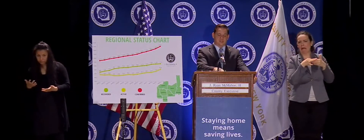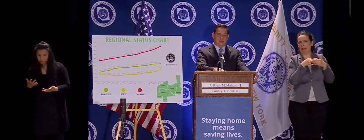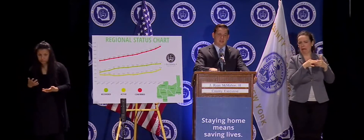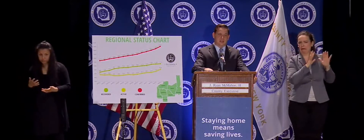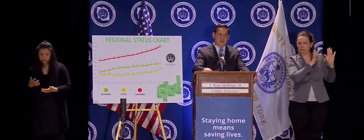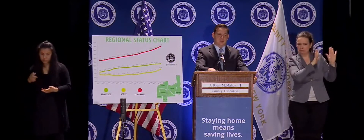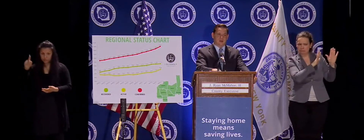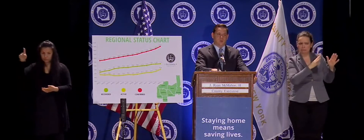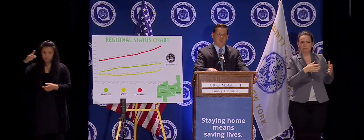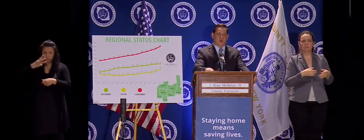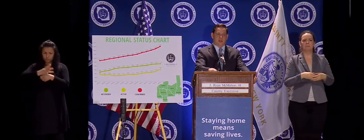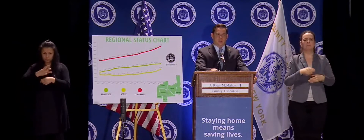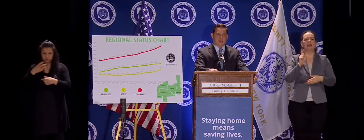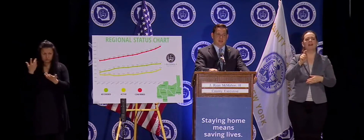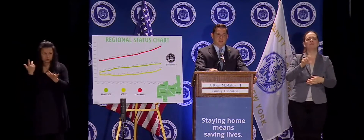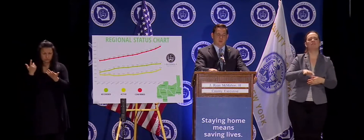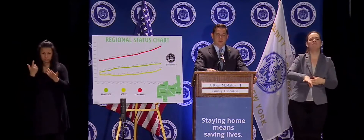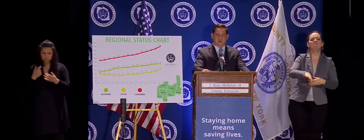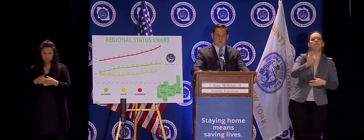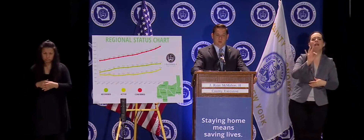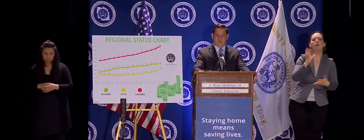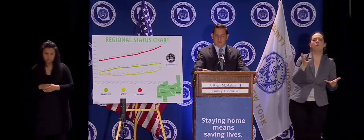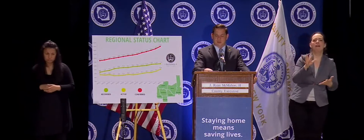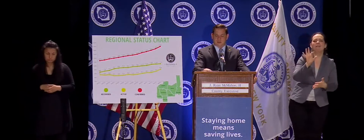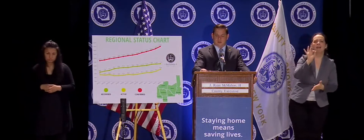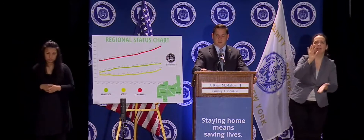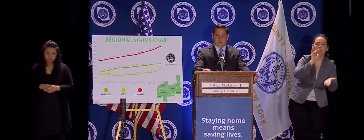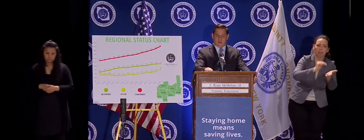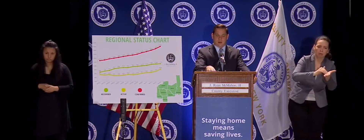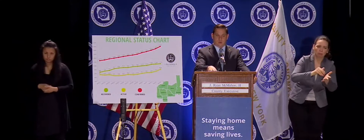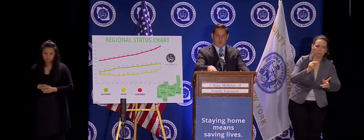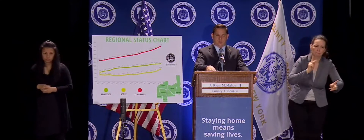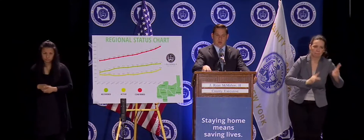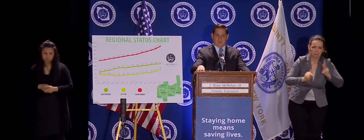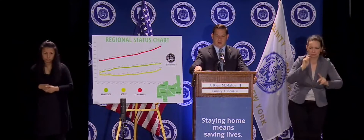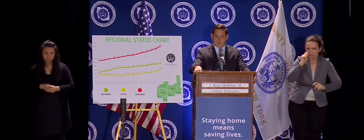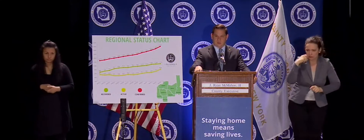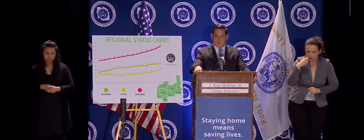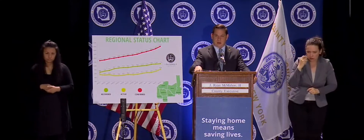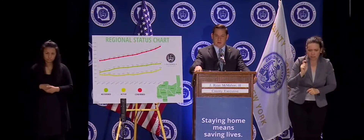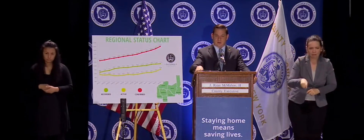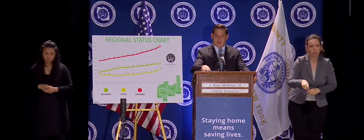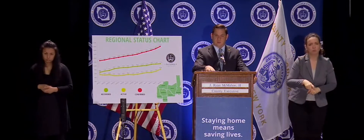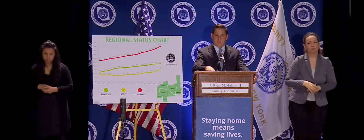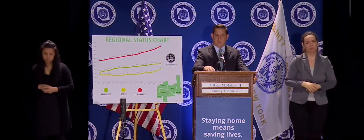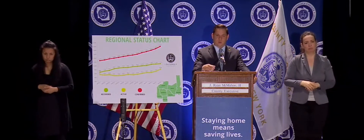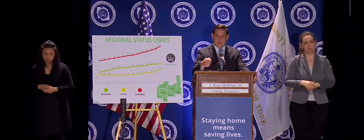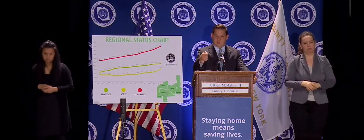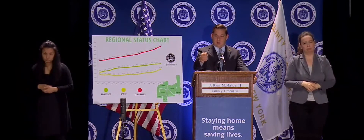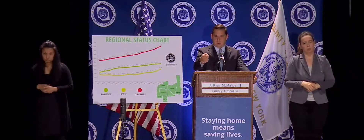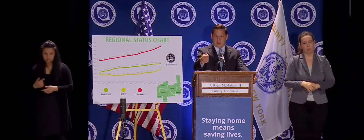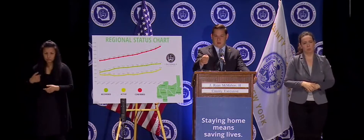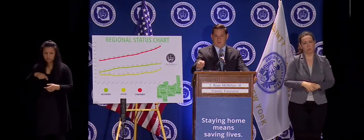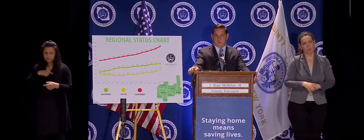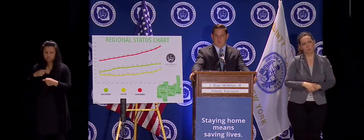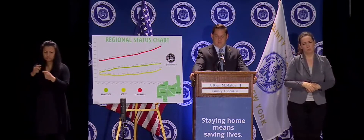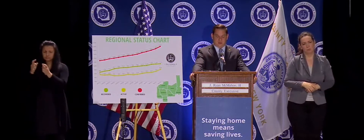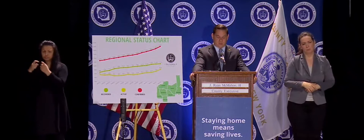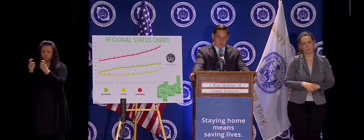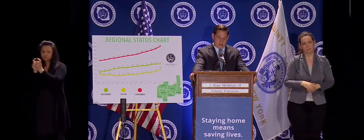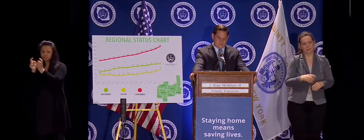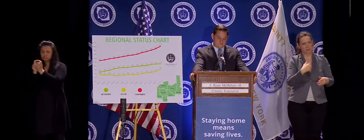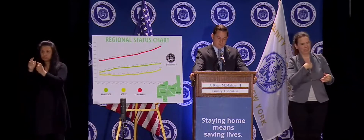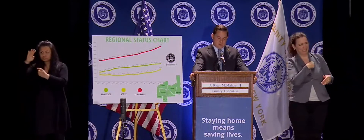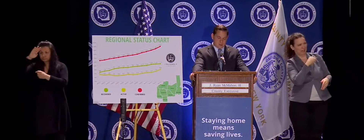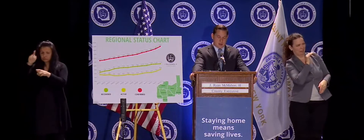that's just, I think, one way to look at it today. We think the state's we're going to talk about how to look at it moving forward. We're going to give them our plan. We've put up